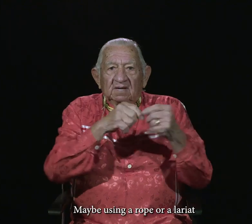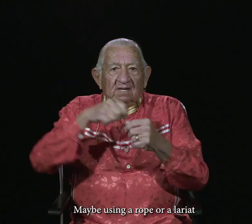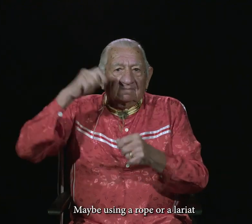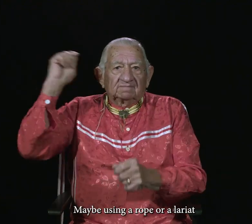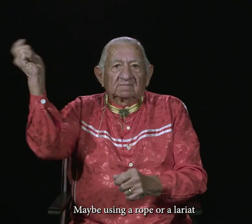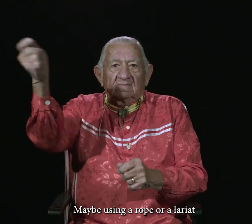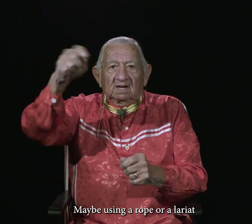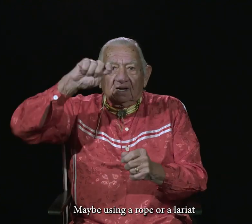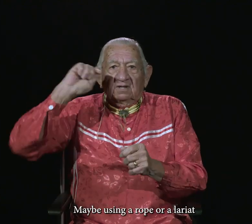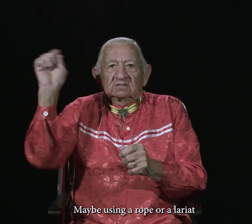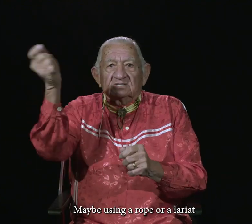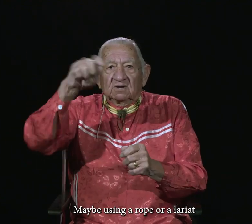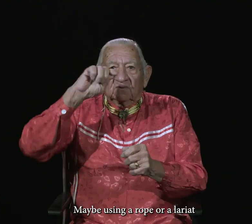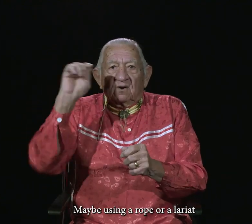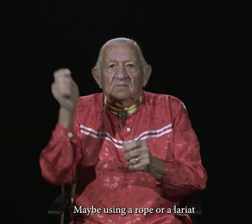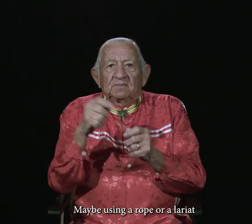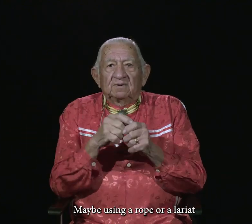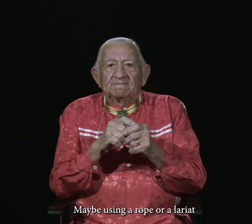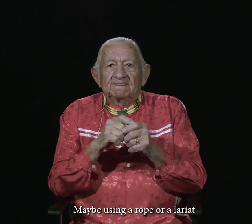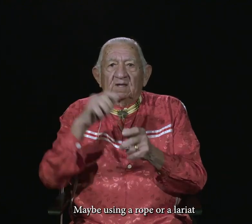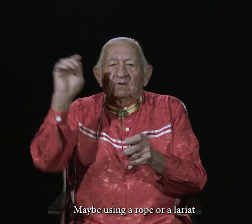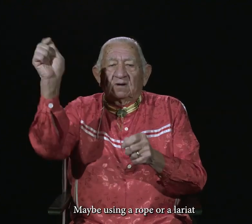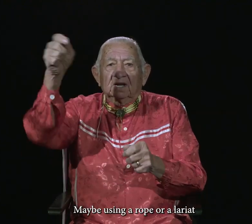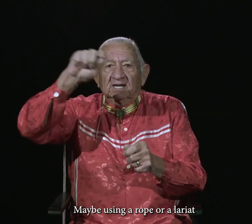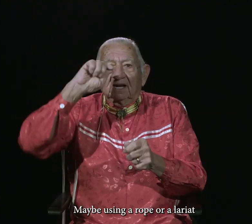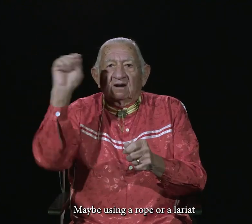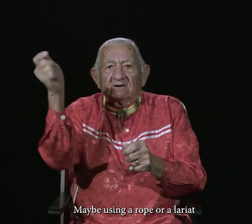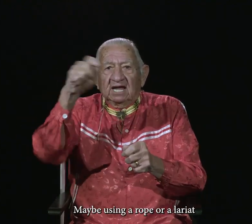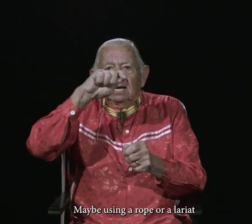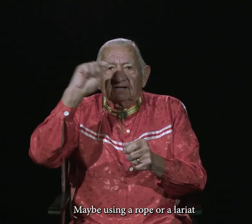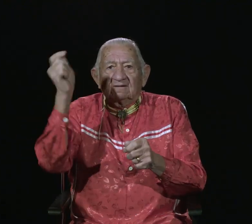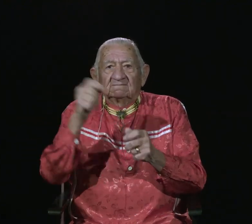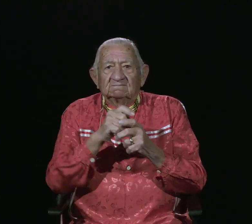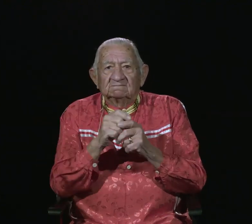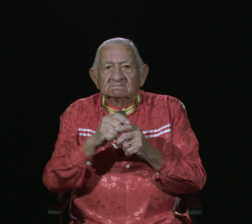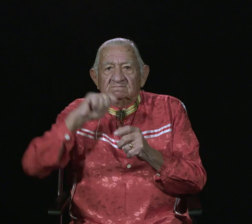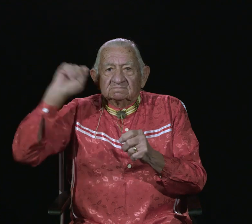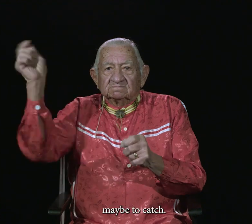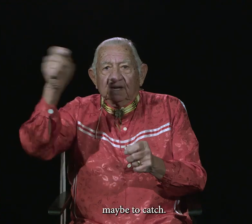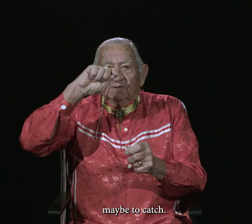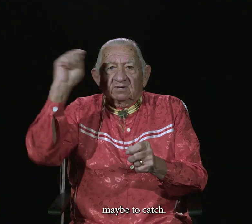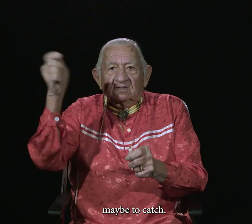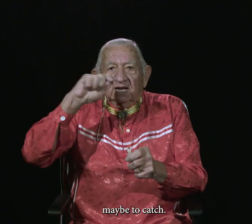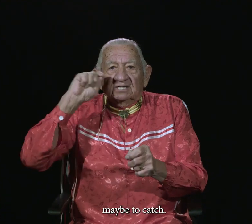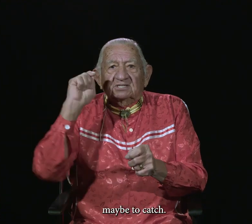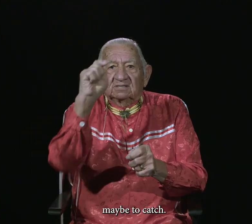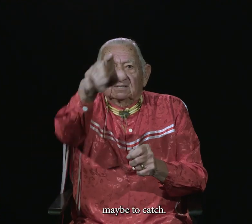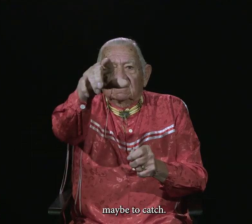maybe using a rope or a lariat, maybe